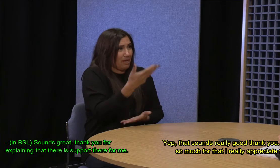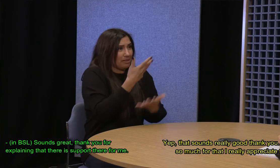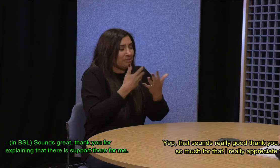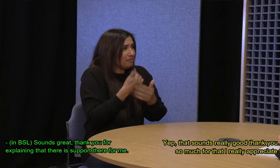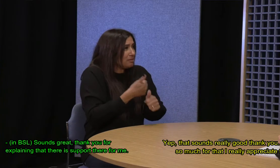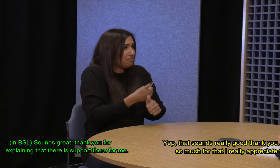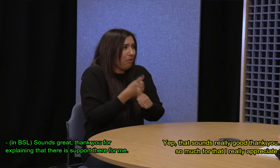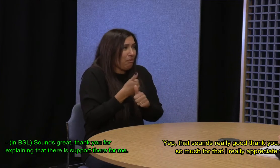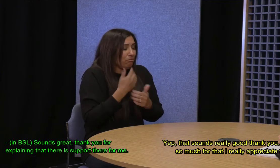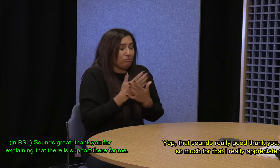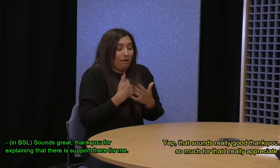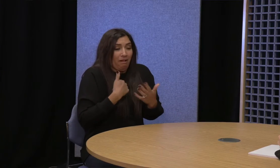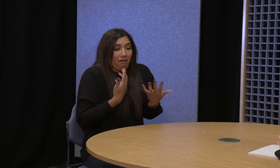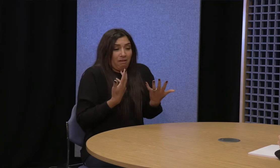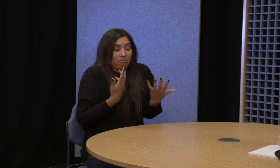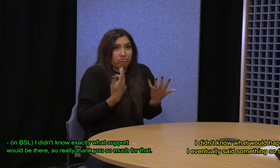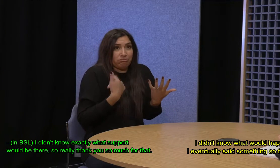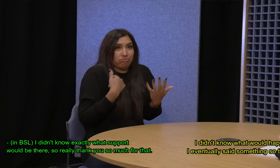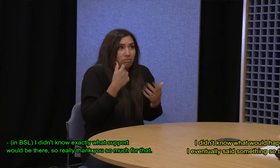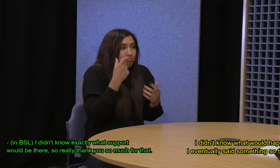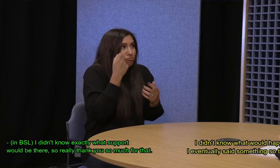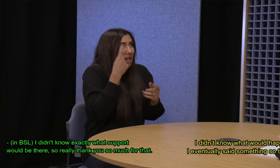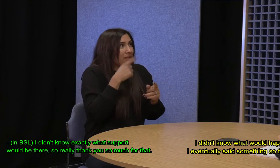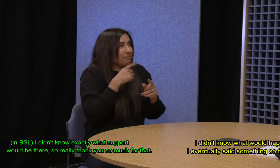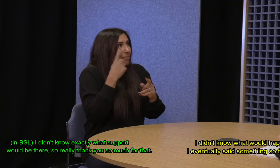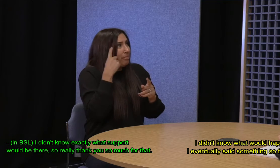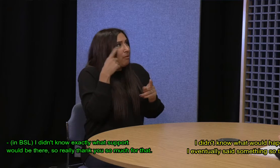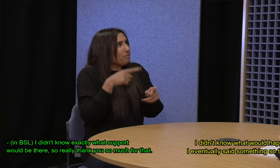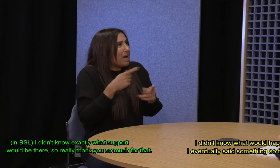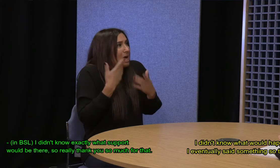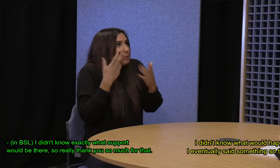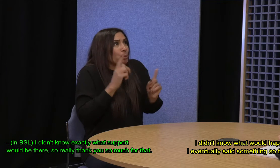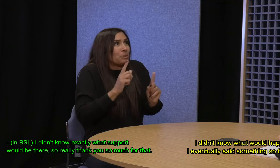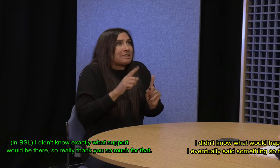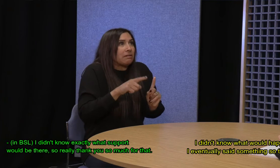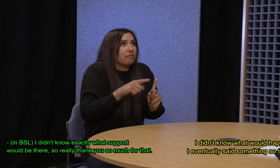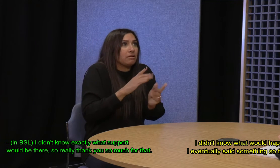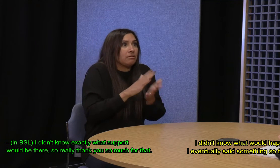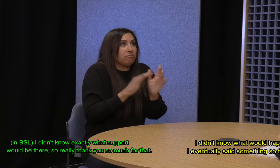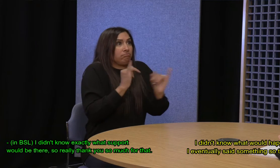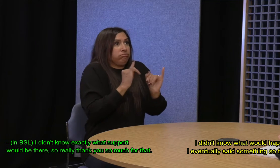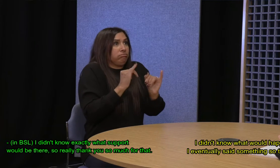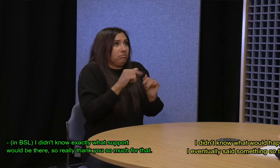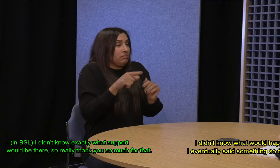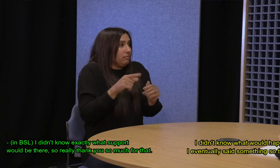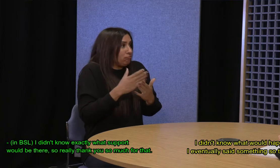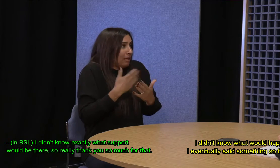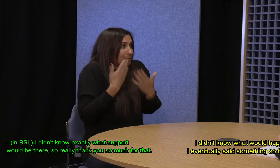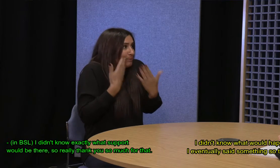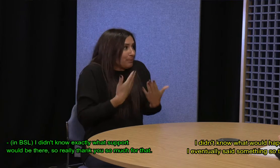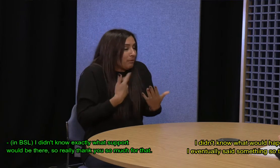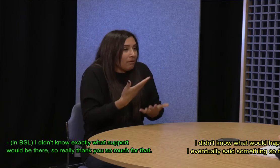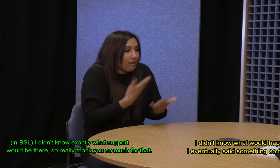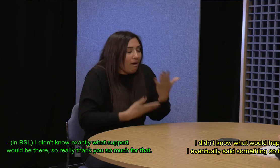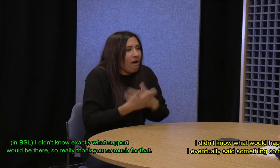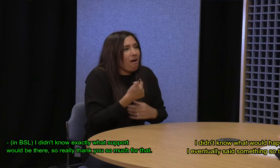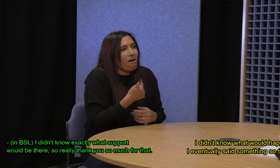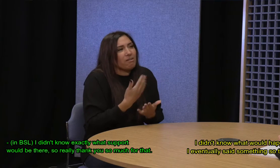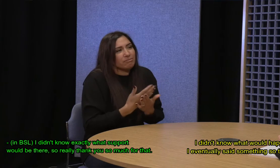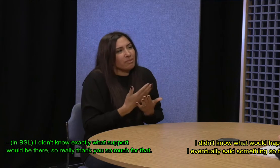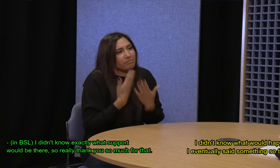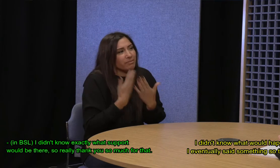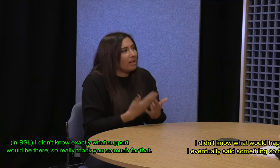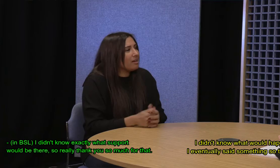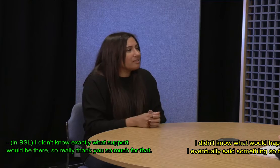Thank you so much for that. I really appreciate the support. I didn't know what would happen when